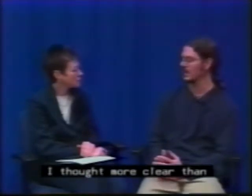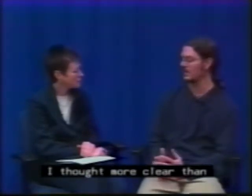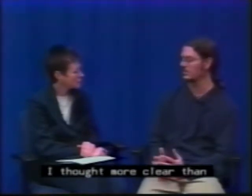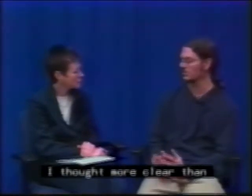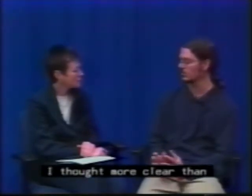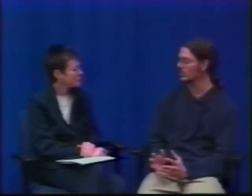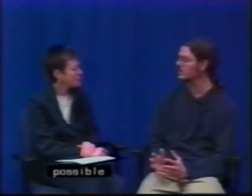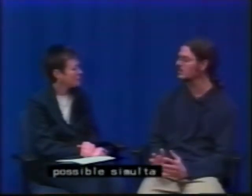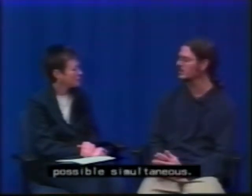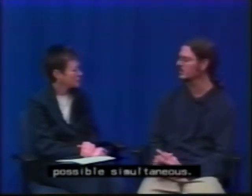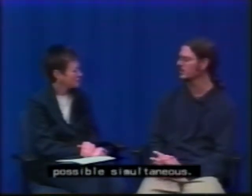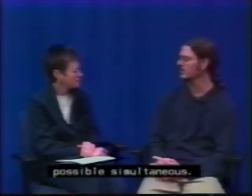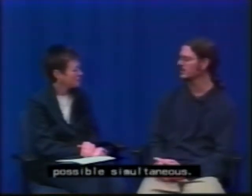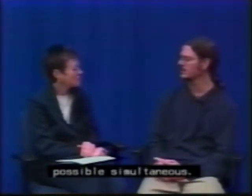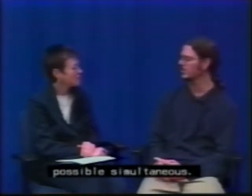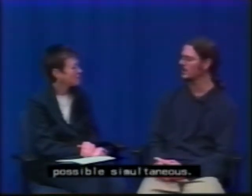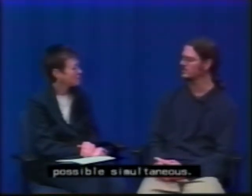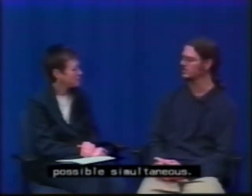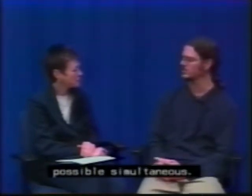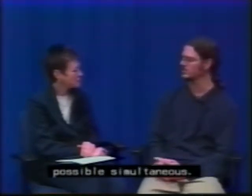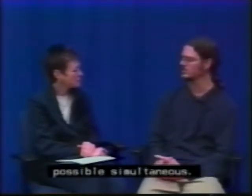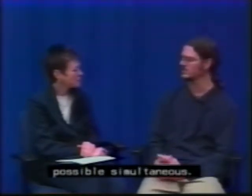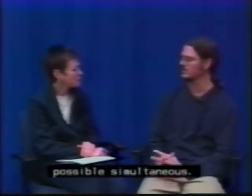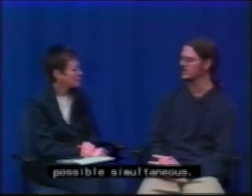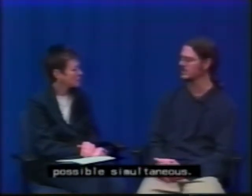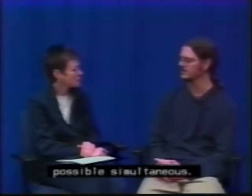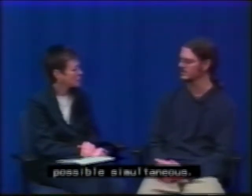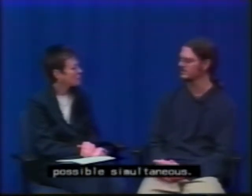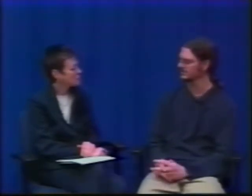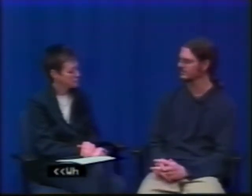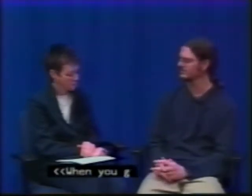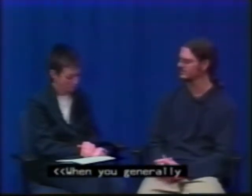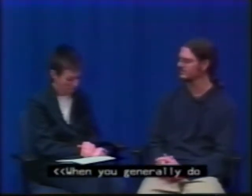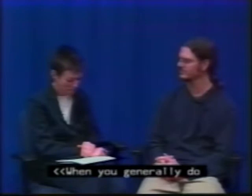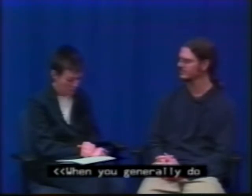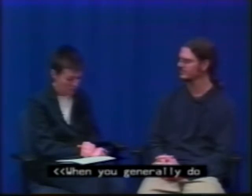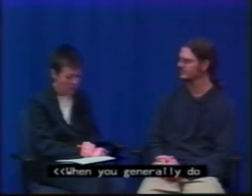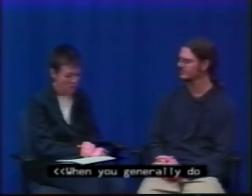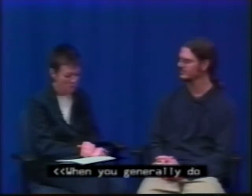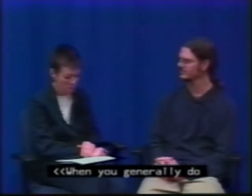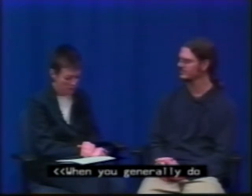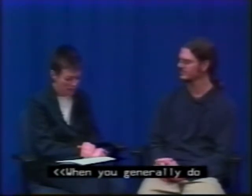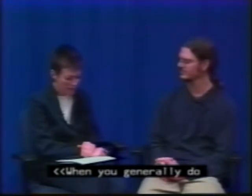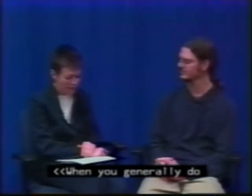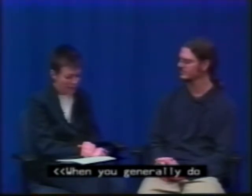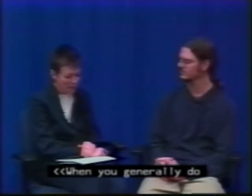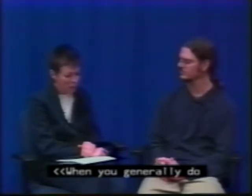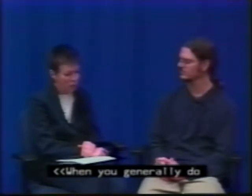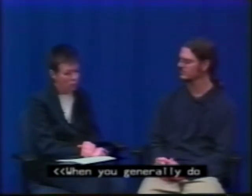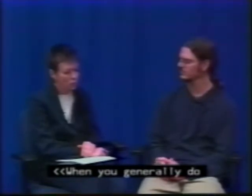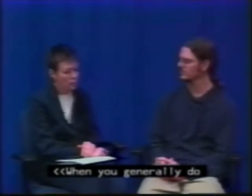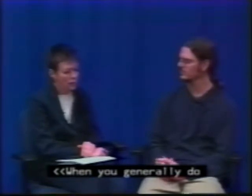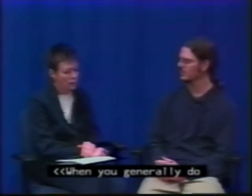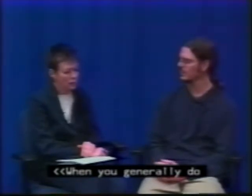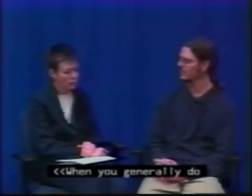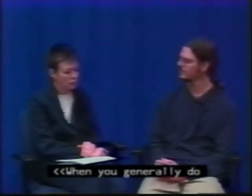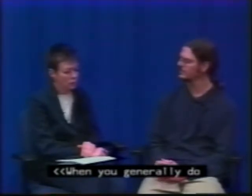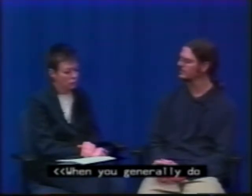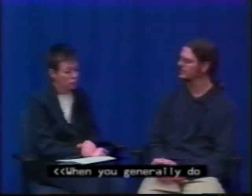I thought, more clear than possible simultaneous. Okay. When you